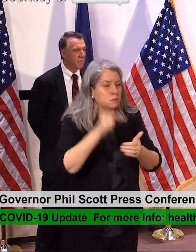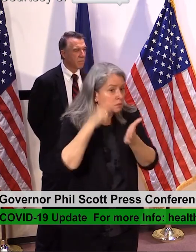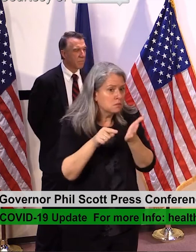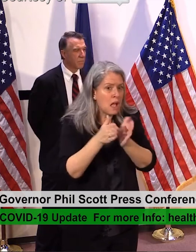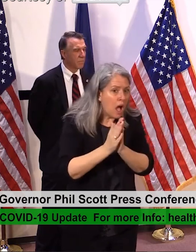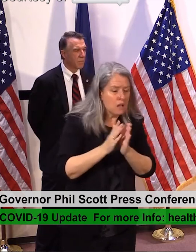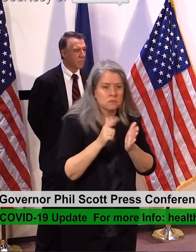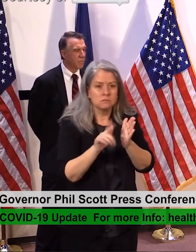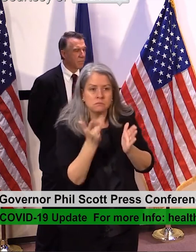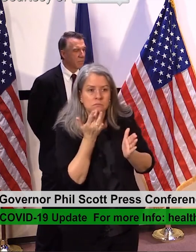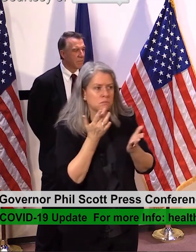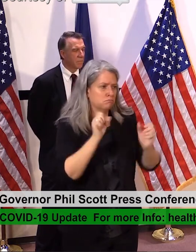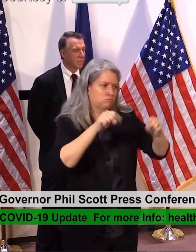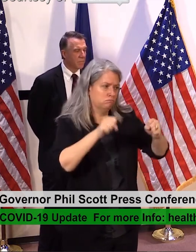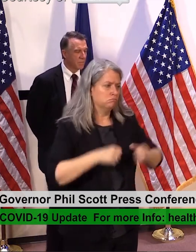ongoing.